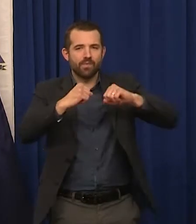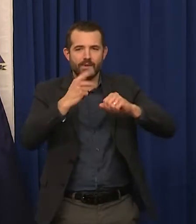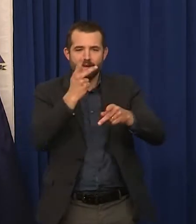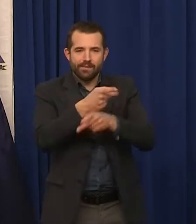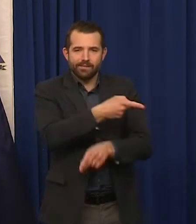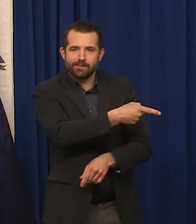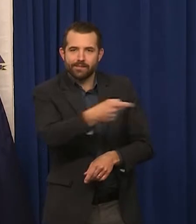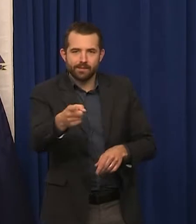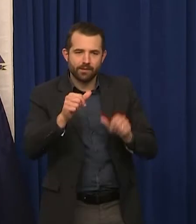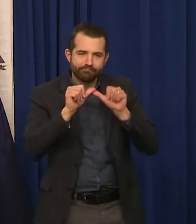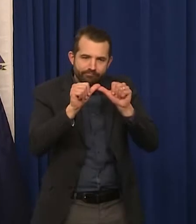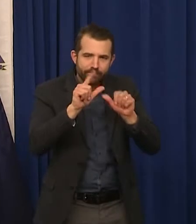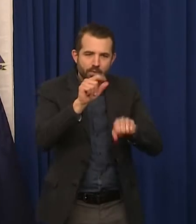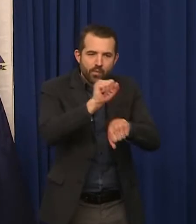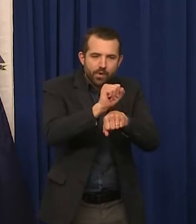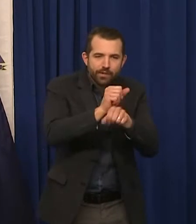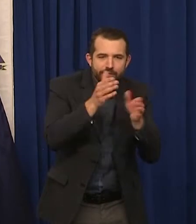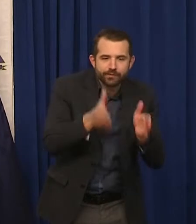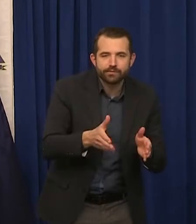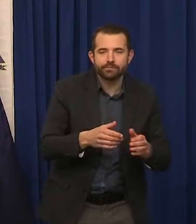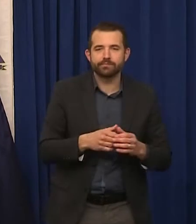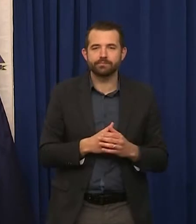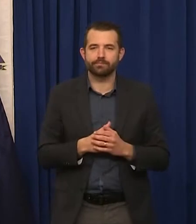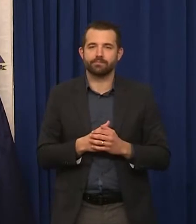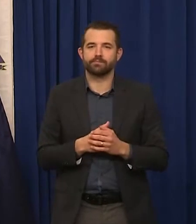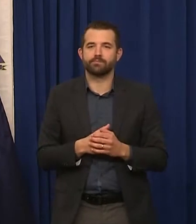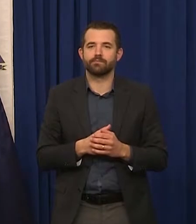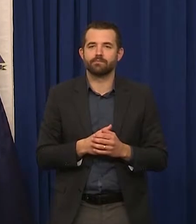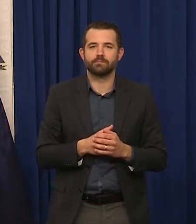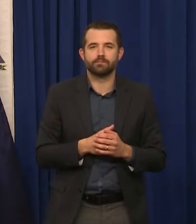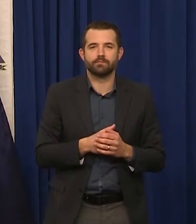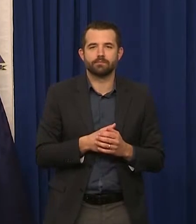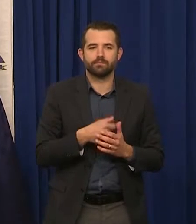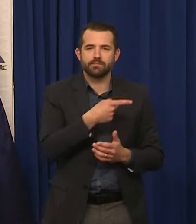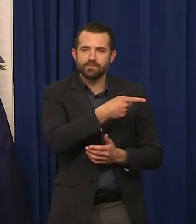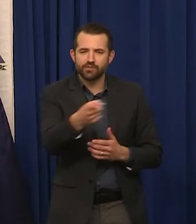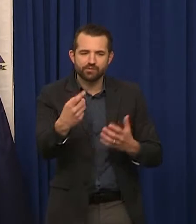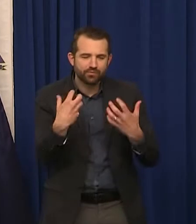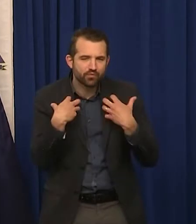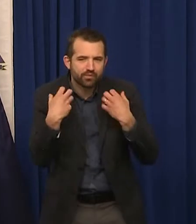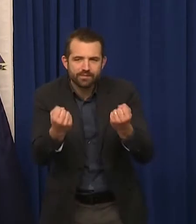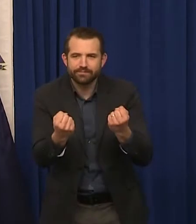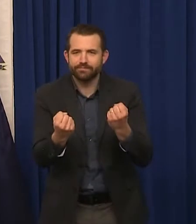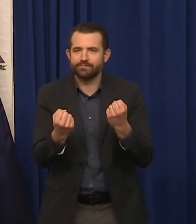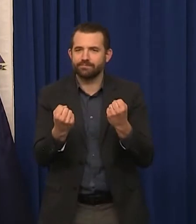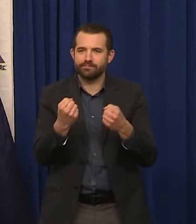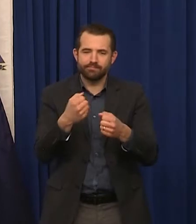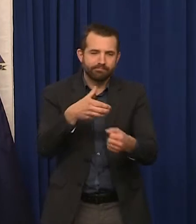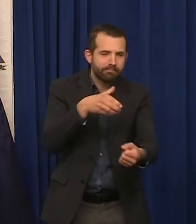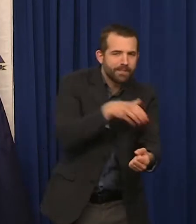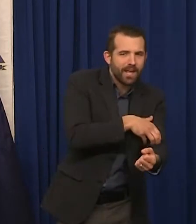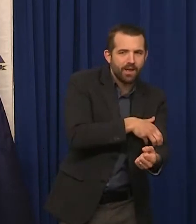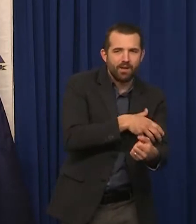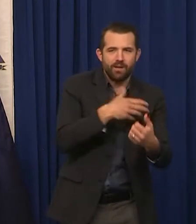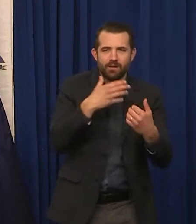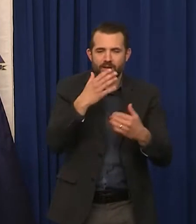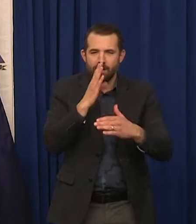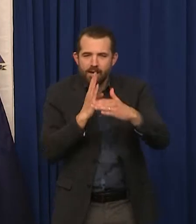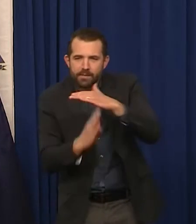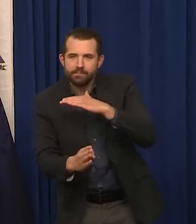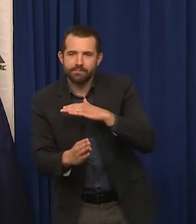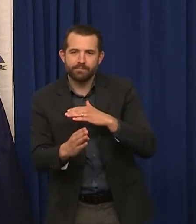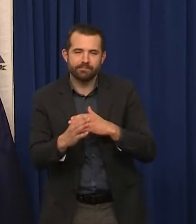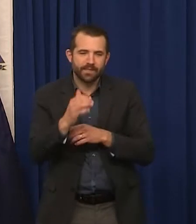Displaying that courage, displaying that quiet, powerful heroism entails recognizing and getting up every